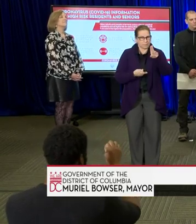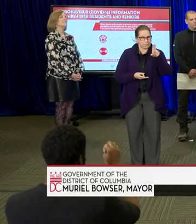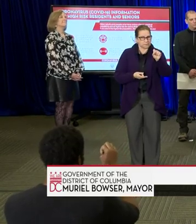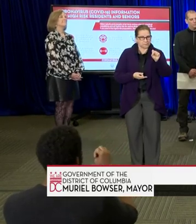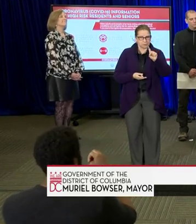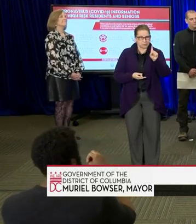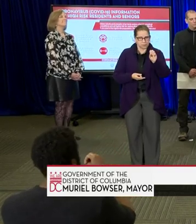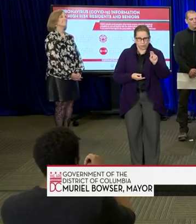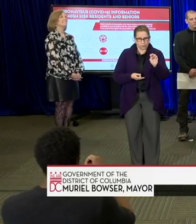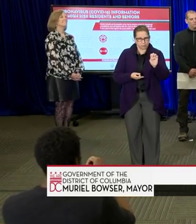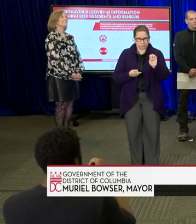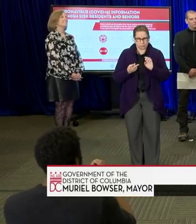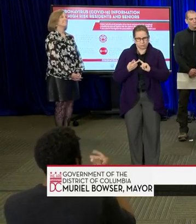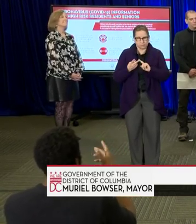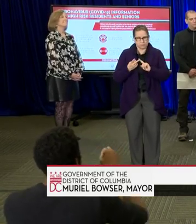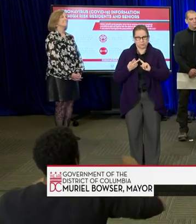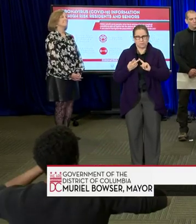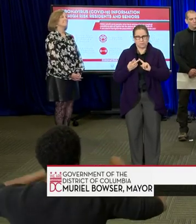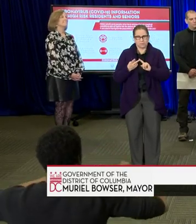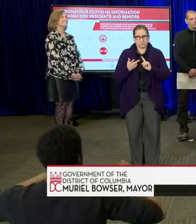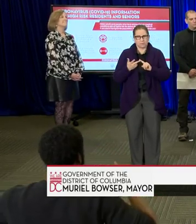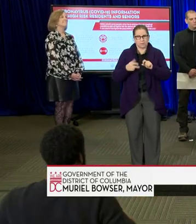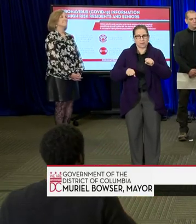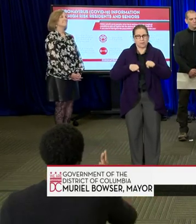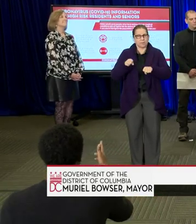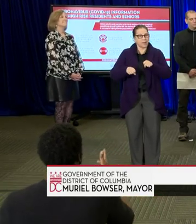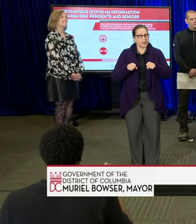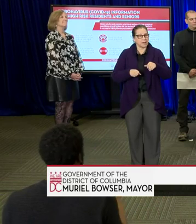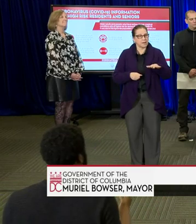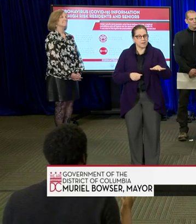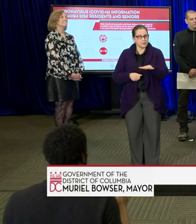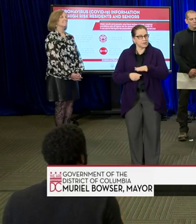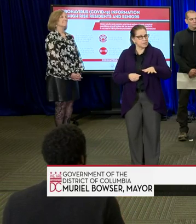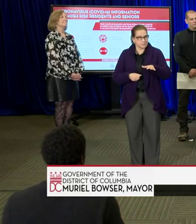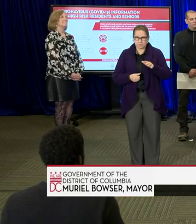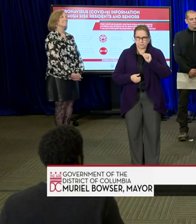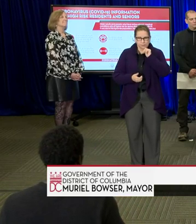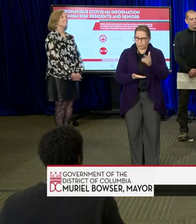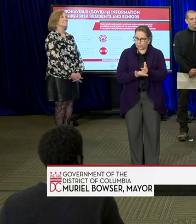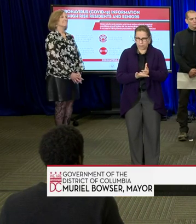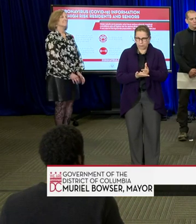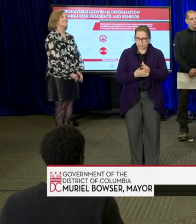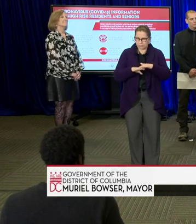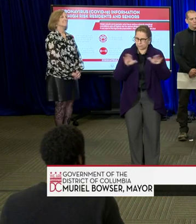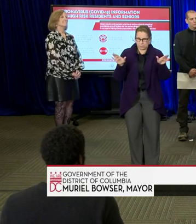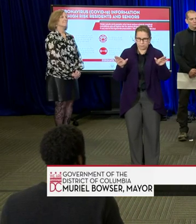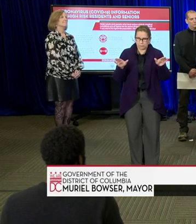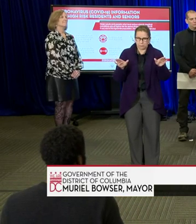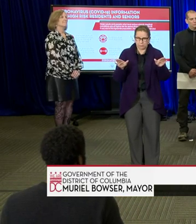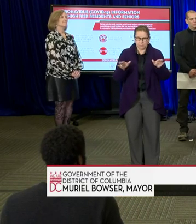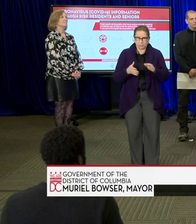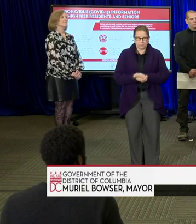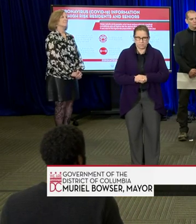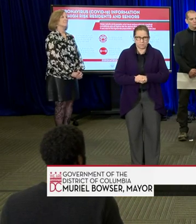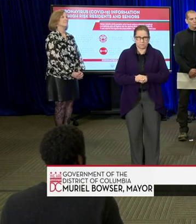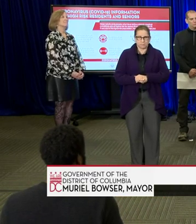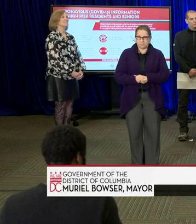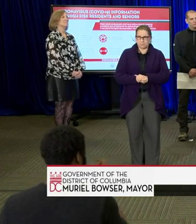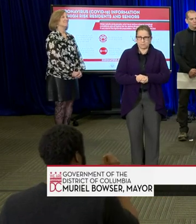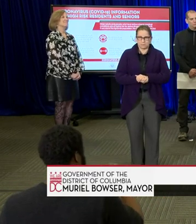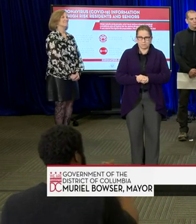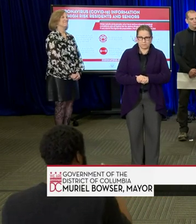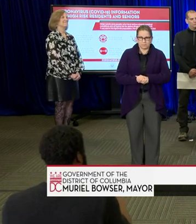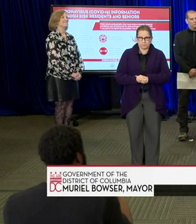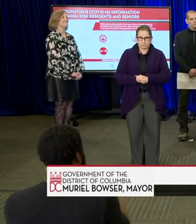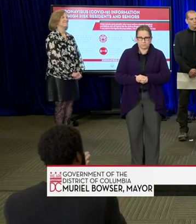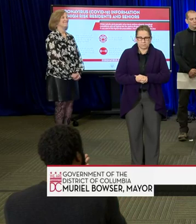lanes, and egregious parking is still not allowed. So to that extent, you could still get a